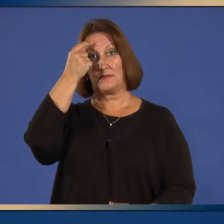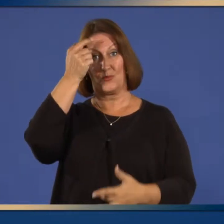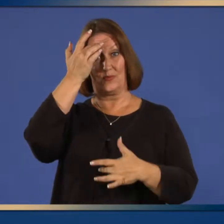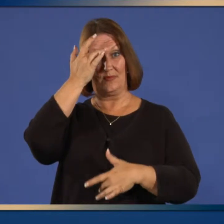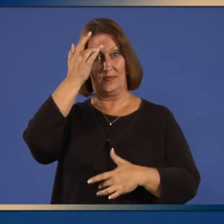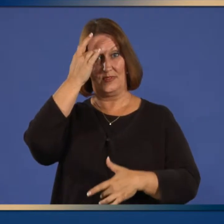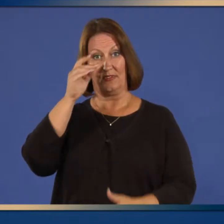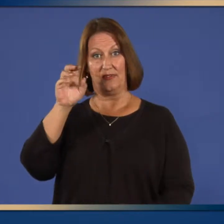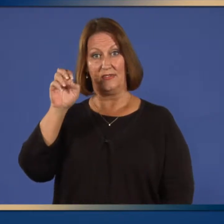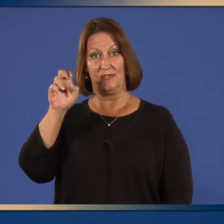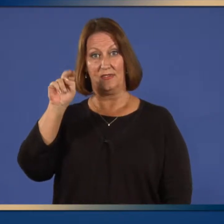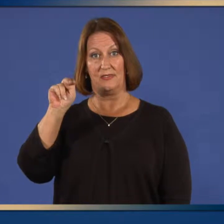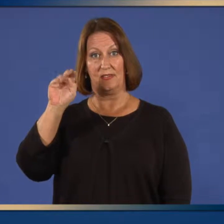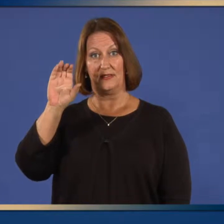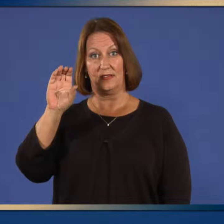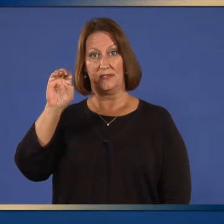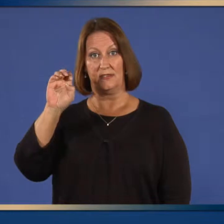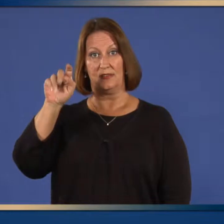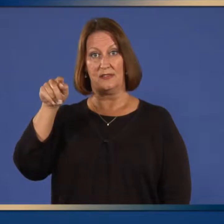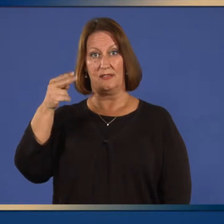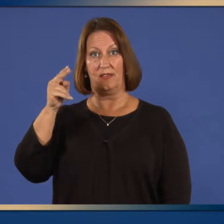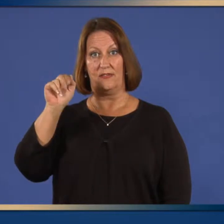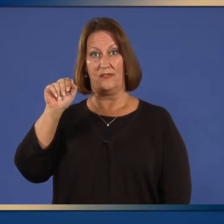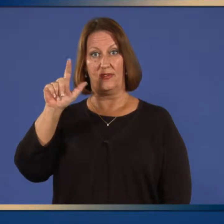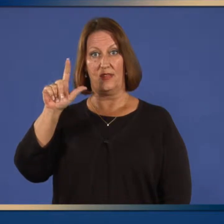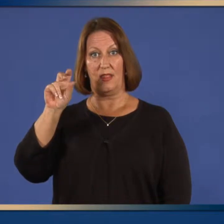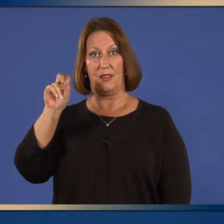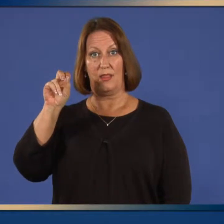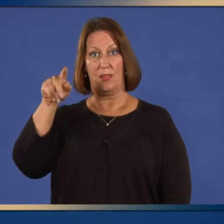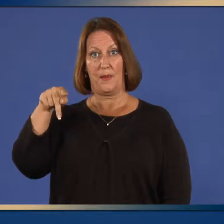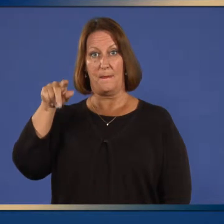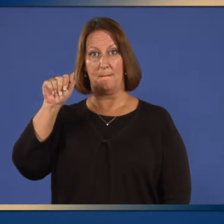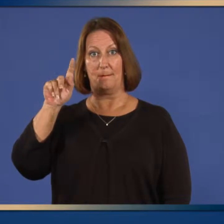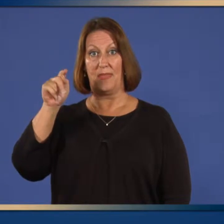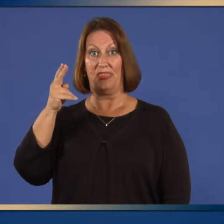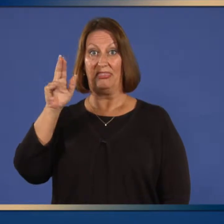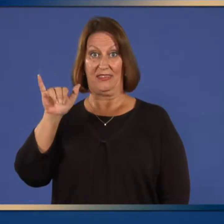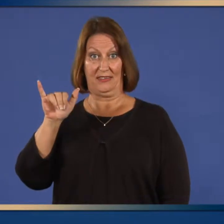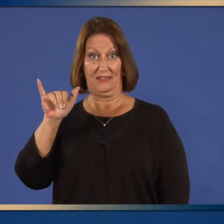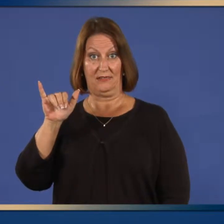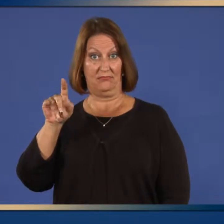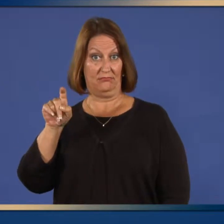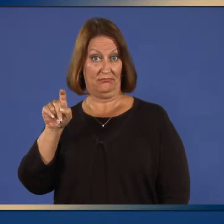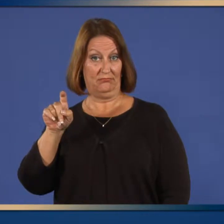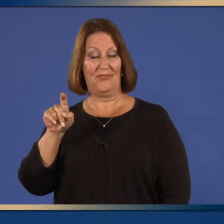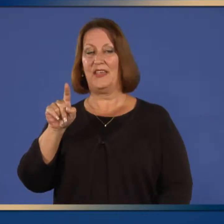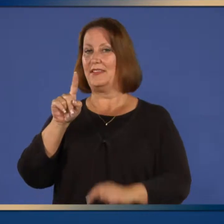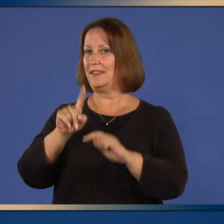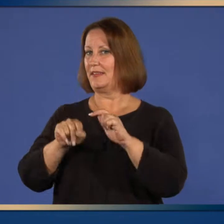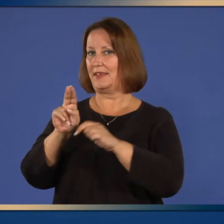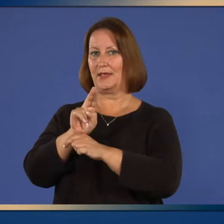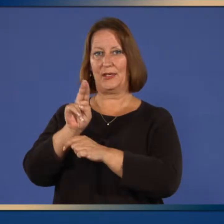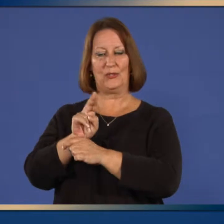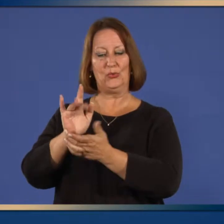DTaP is a contraindication for further doses of pertussis-containing vaccine.